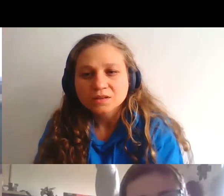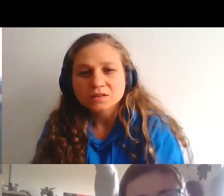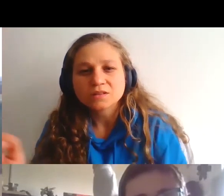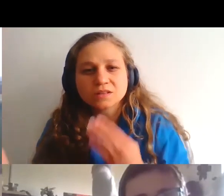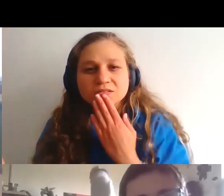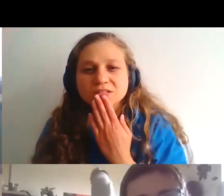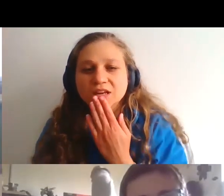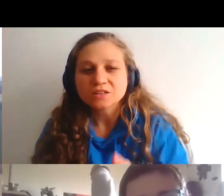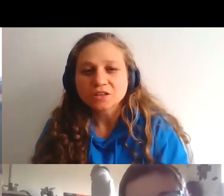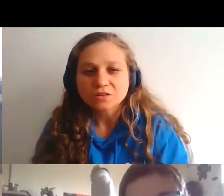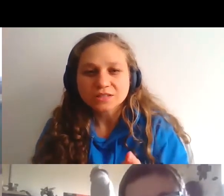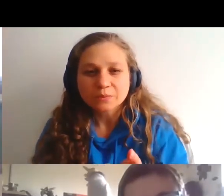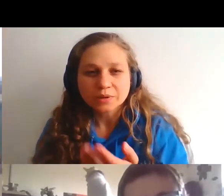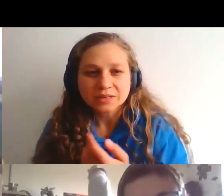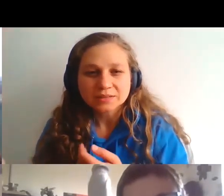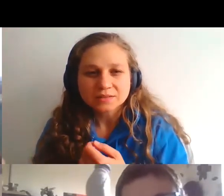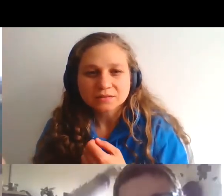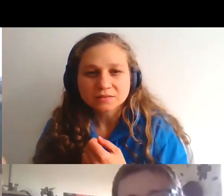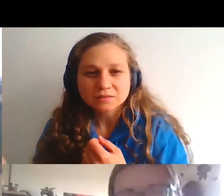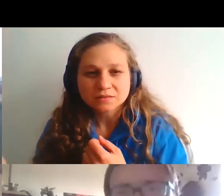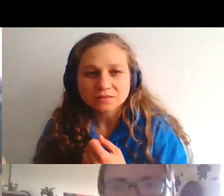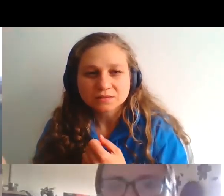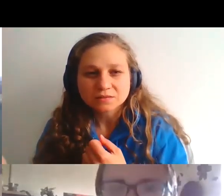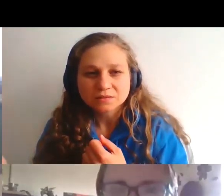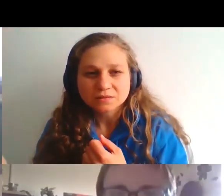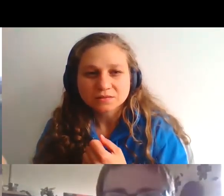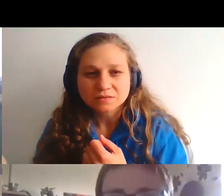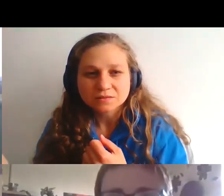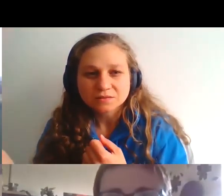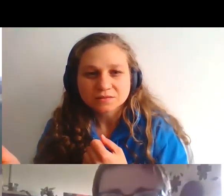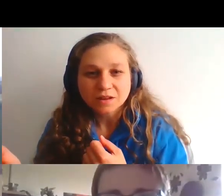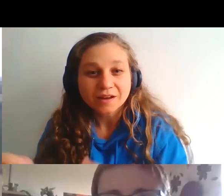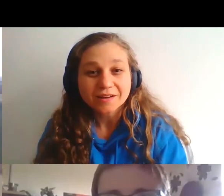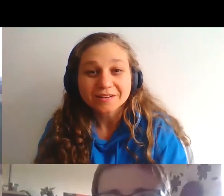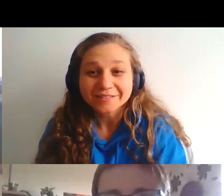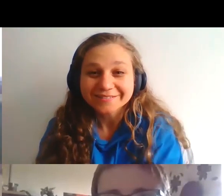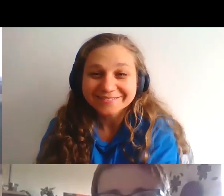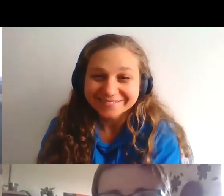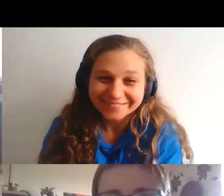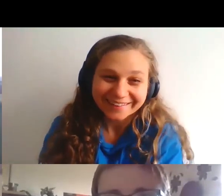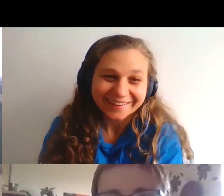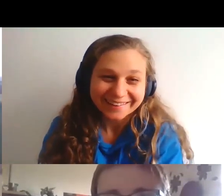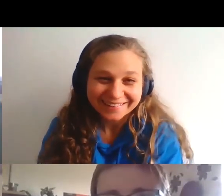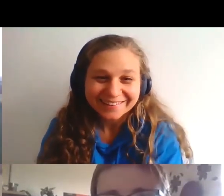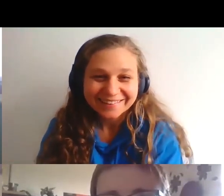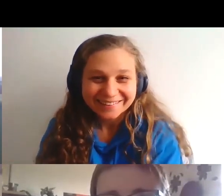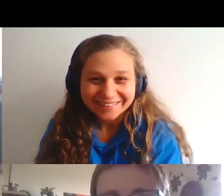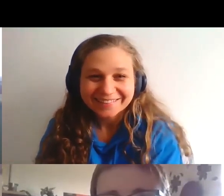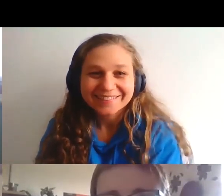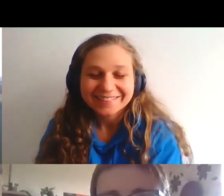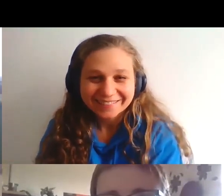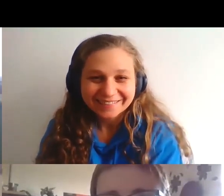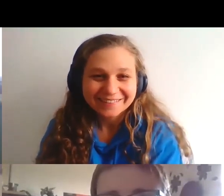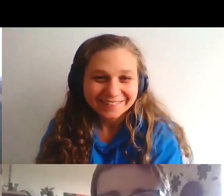Yeah. So this is thank you. Is there please? This is also please. Please and thank you. Yeah.